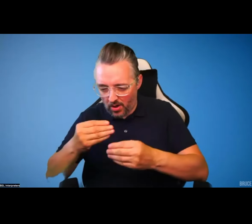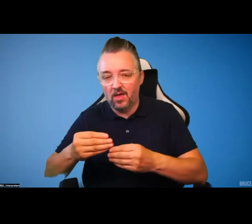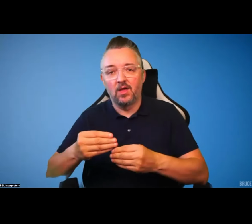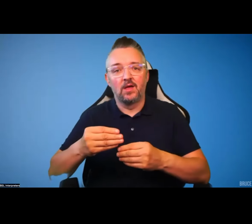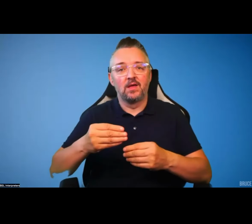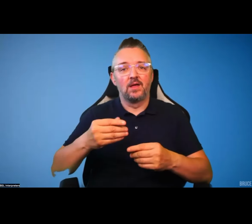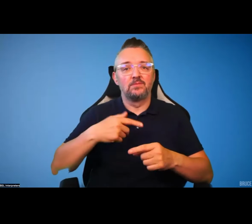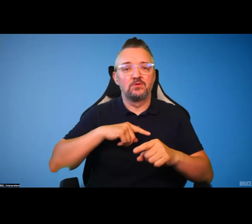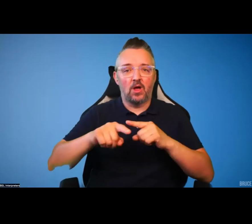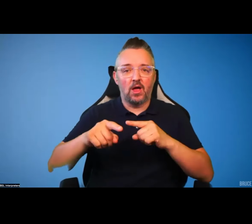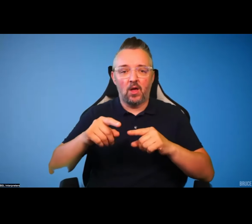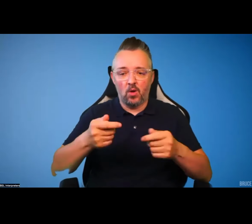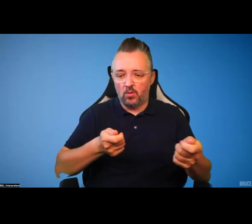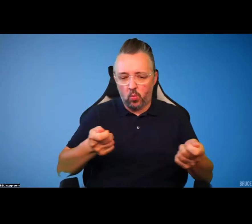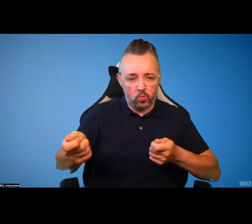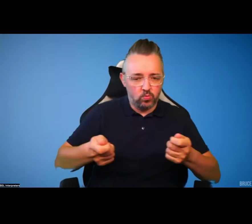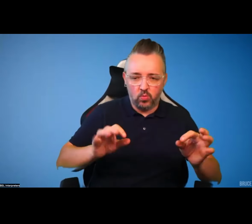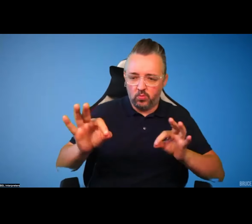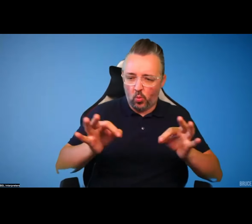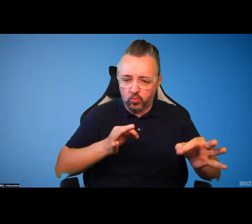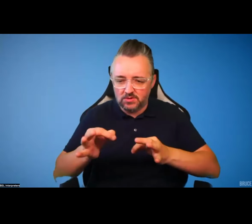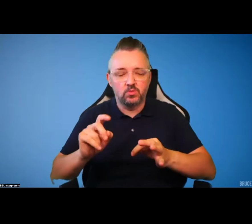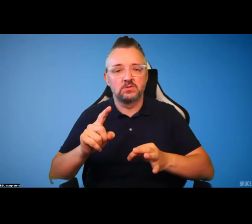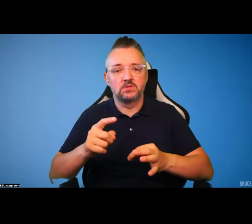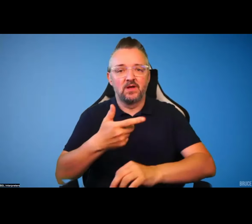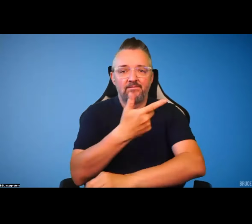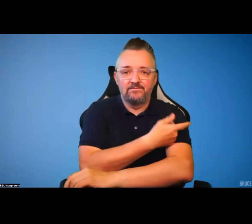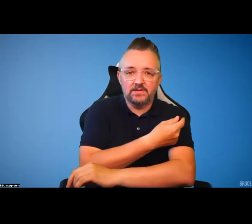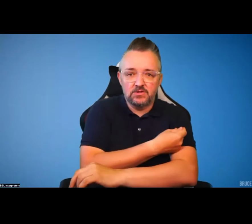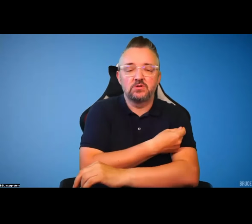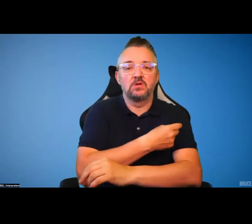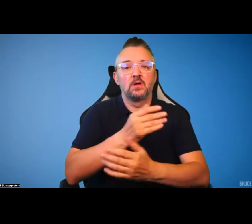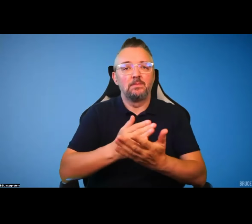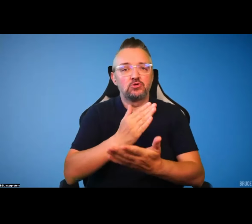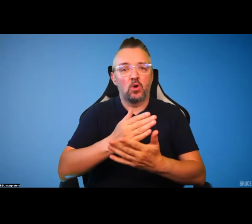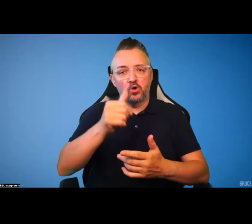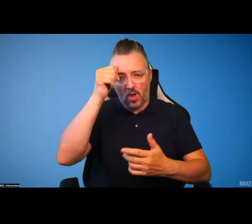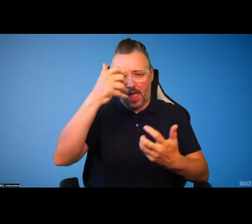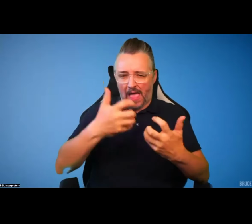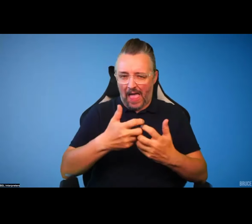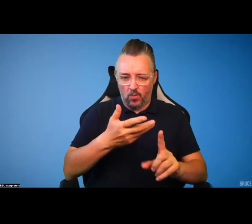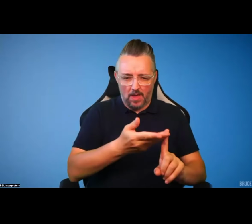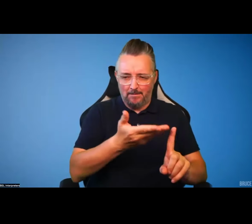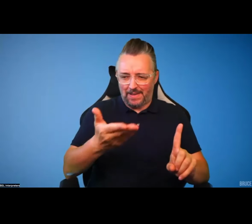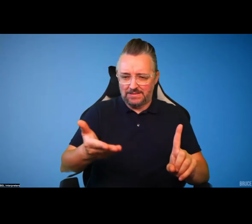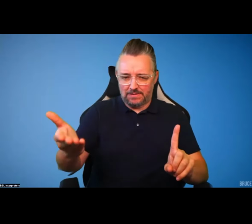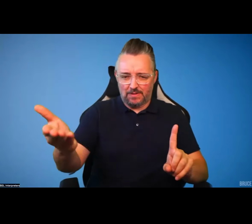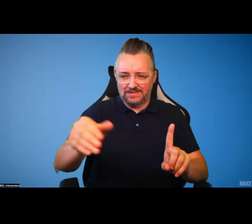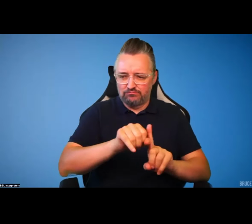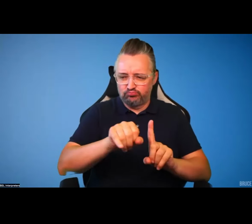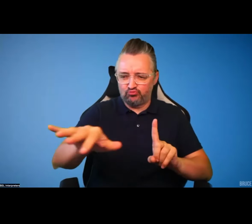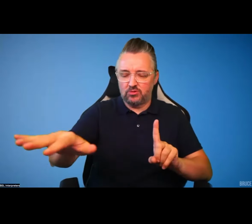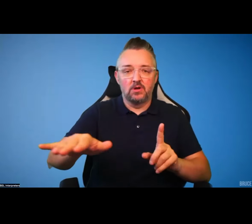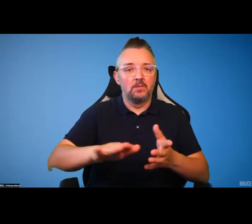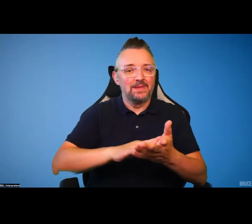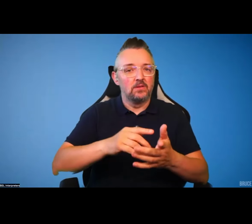like vaccinations and trying to understand how transmission is happening and trying to put in place ways to stop